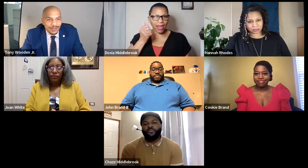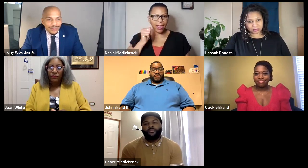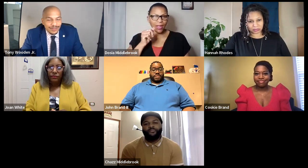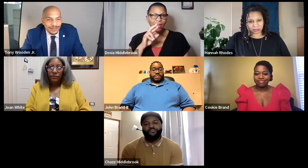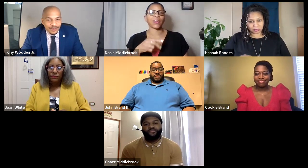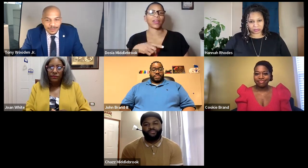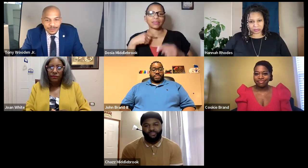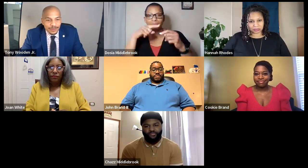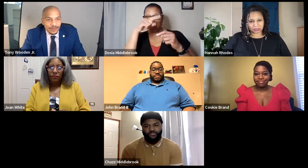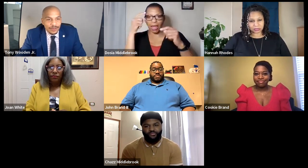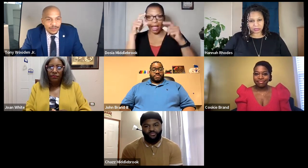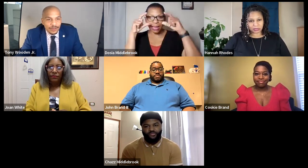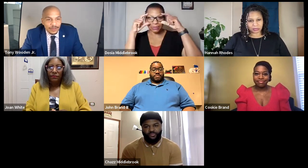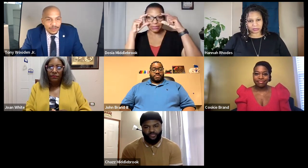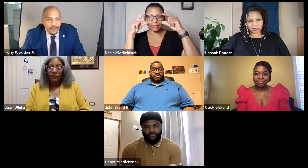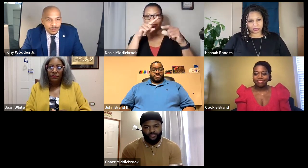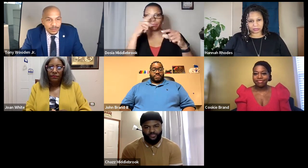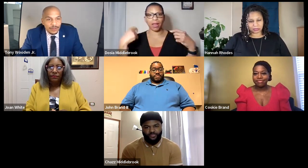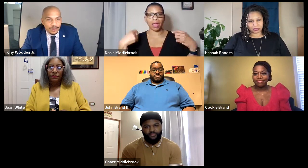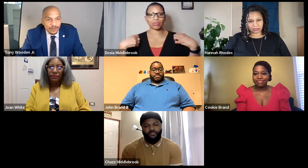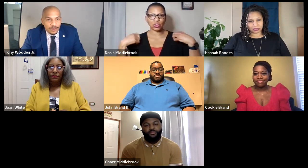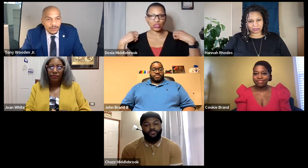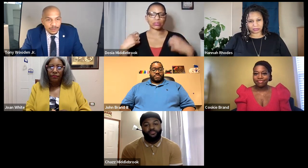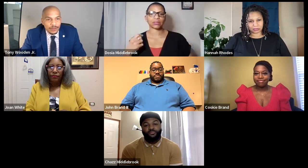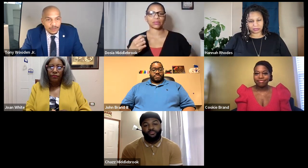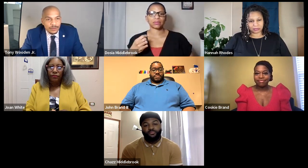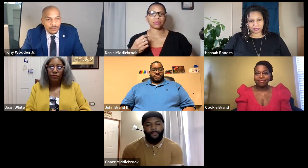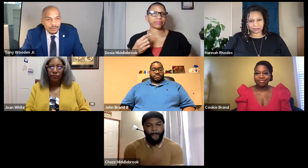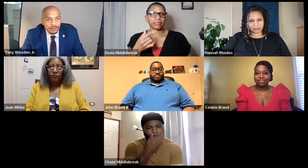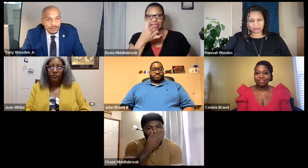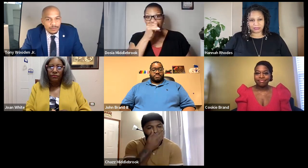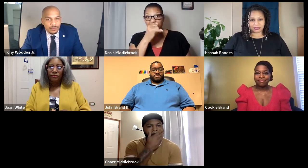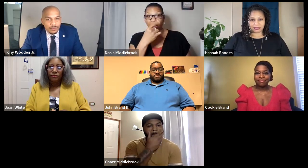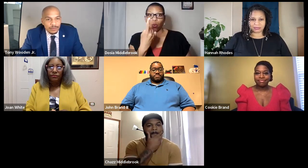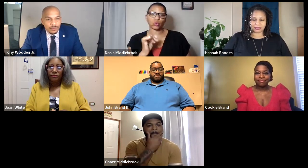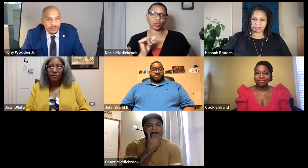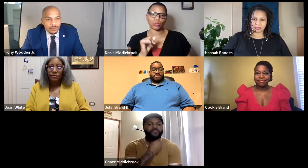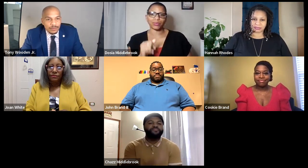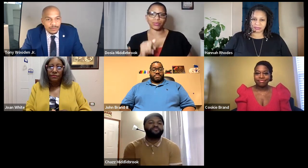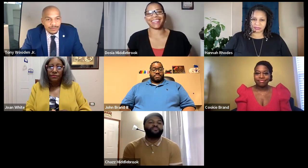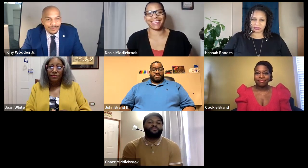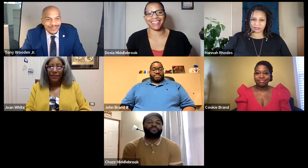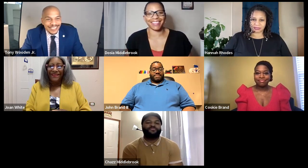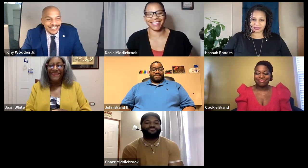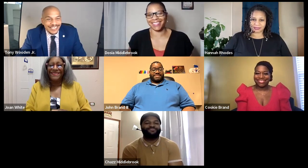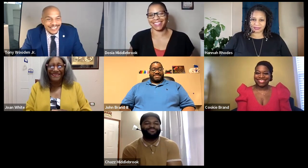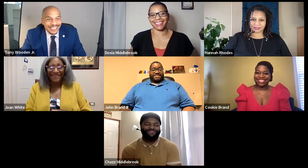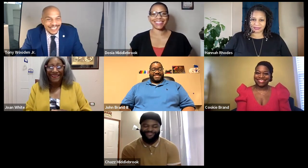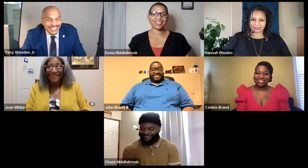Dosia saying, I have short hair, a pair of black glasses. I'm wearing a black blouse, and I'm a little silly too.